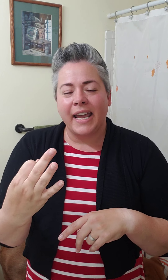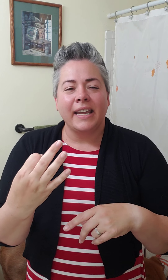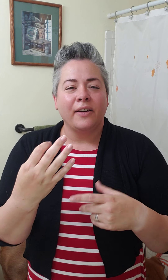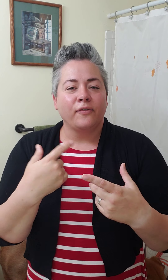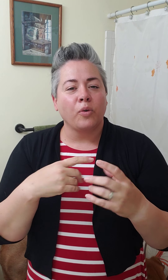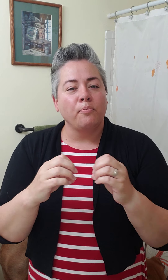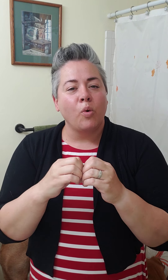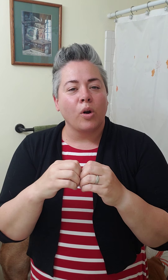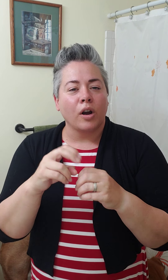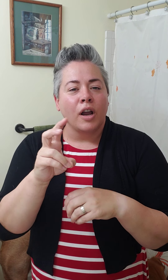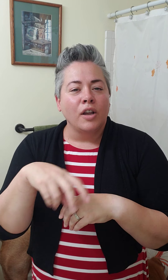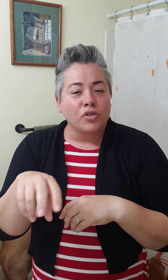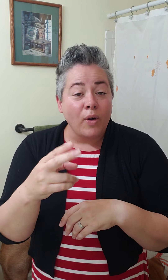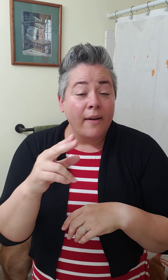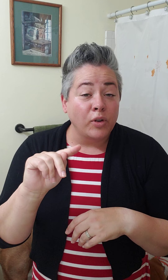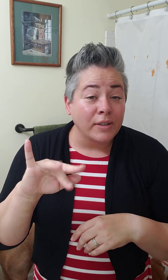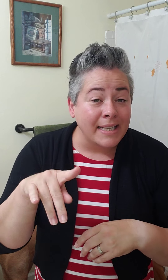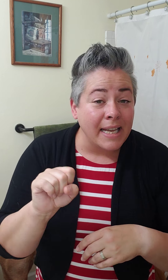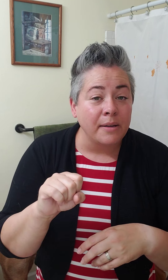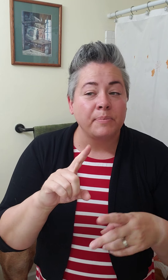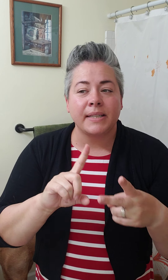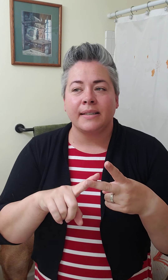Friday for more travel tips,